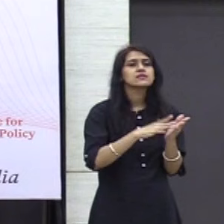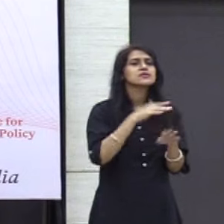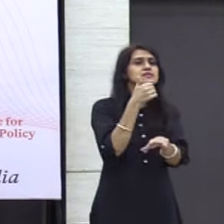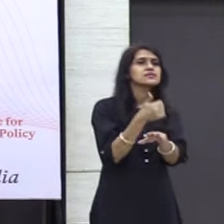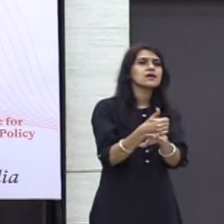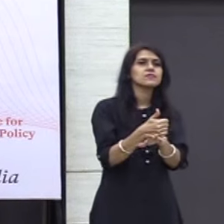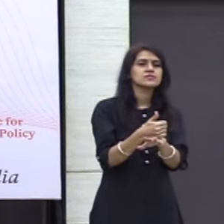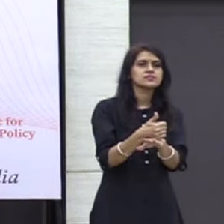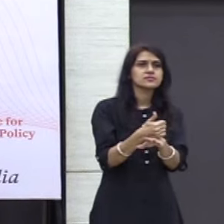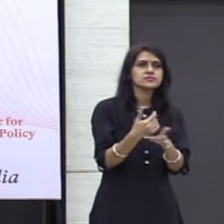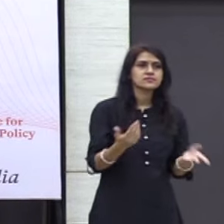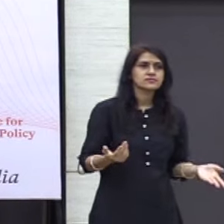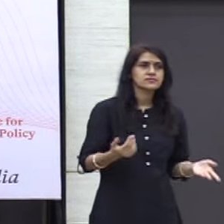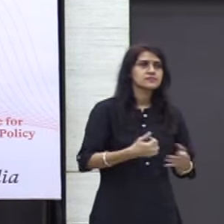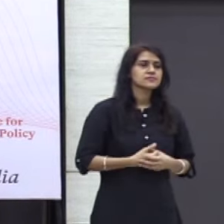by law.